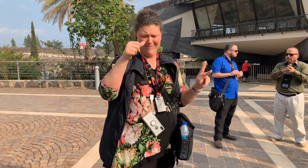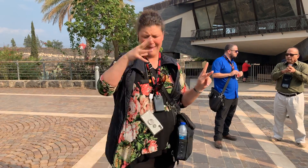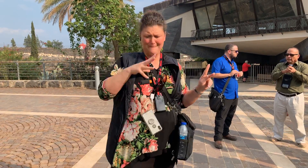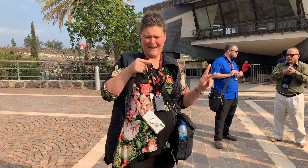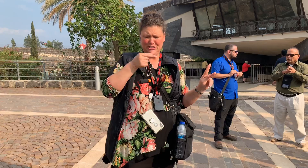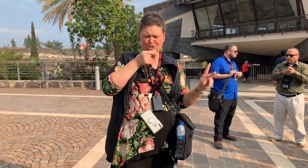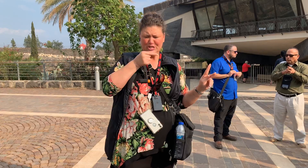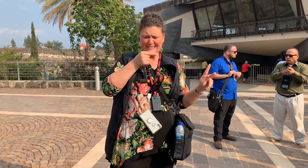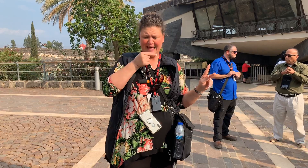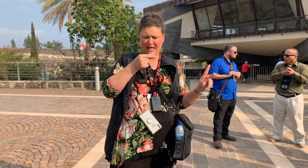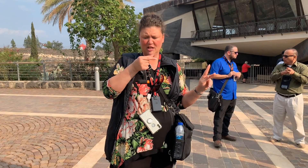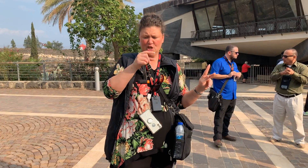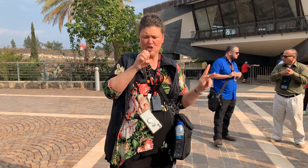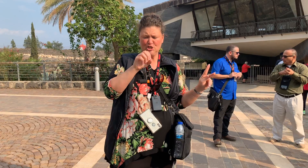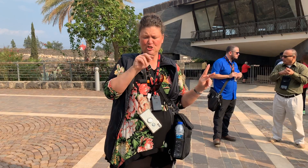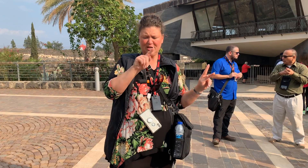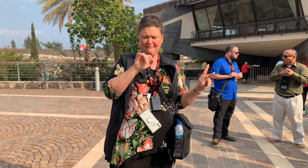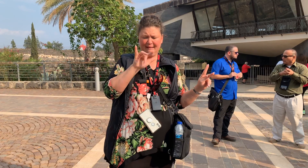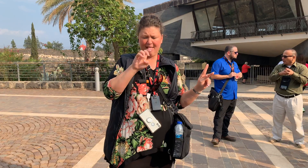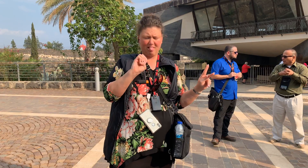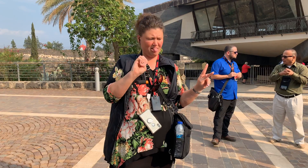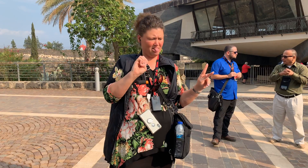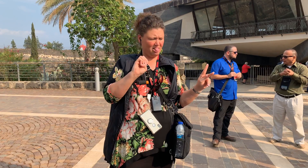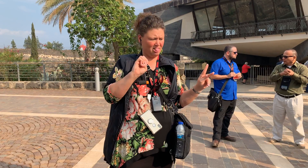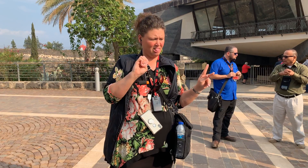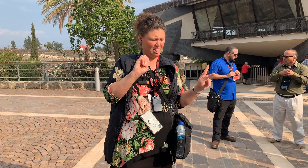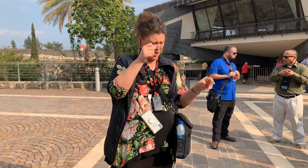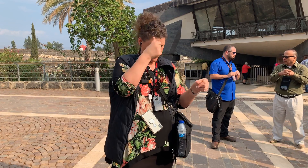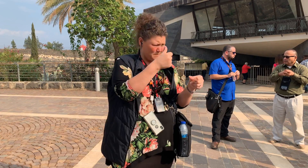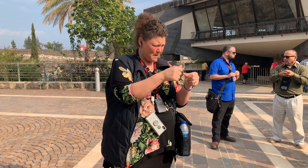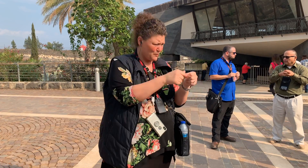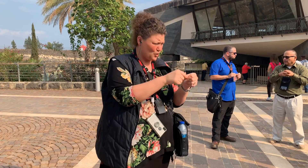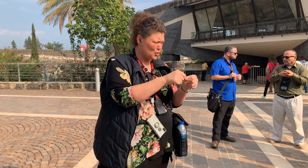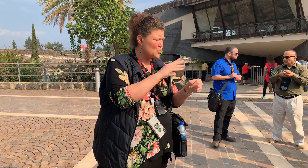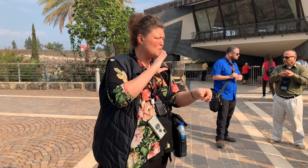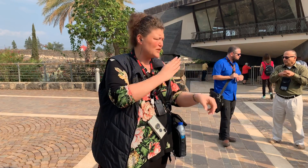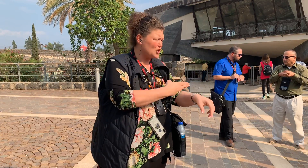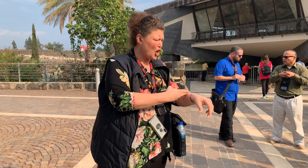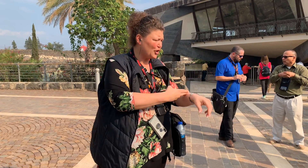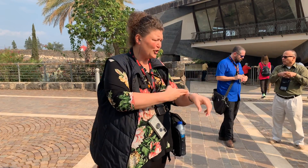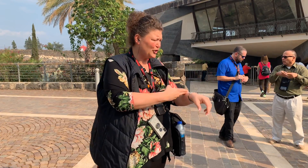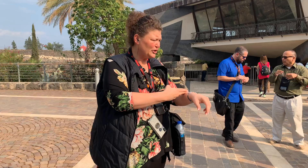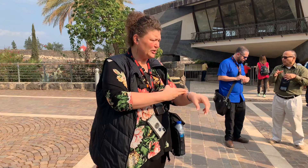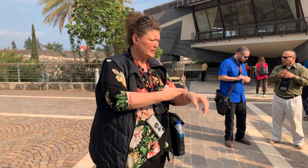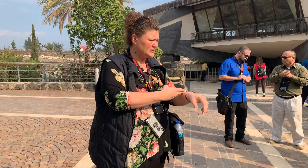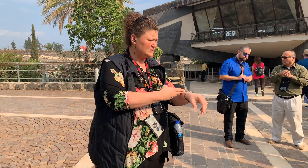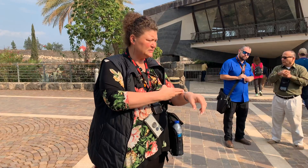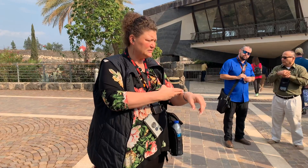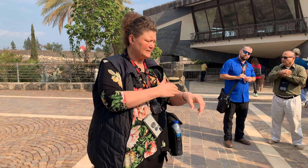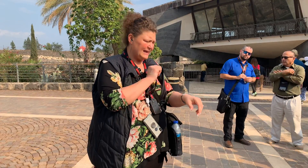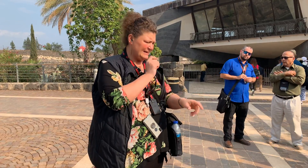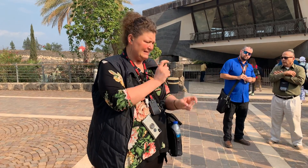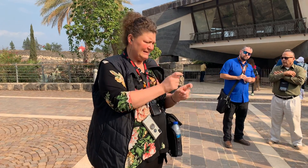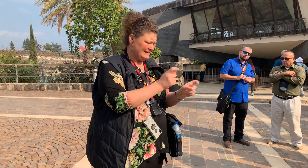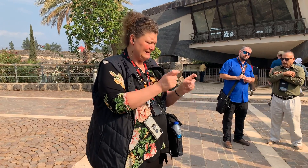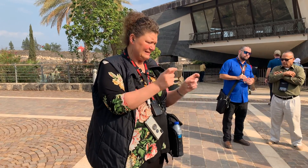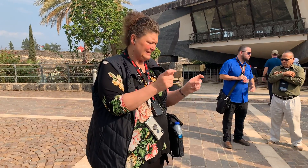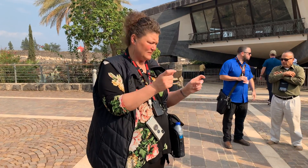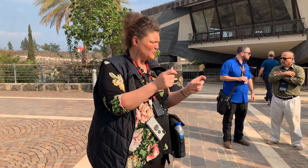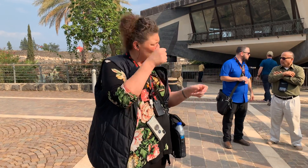that? Woman with the daughter? Yeah. He didn't give the children bread to